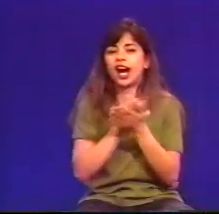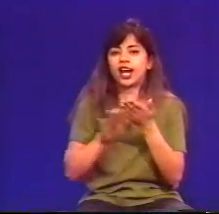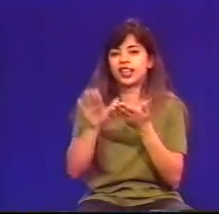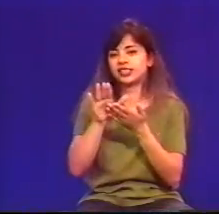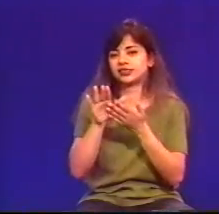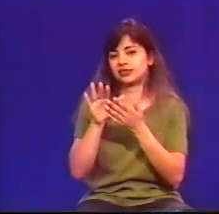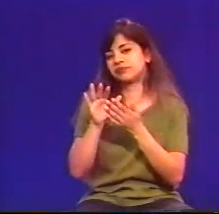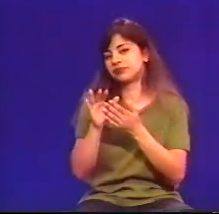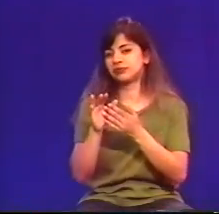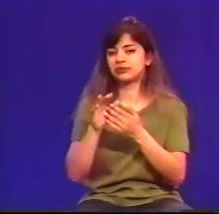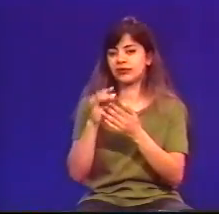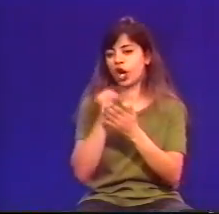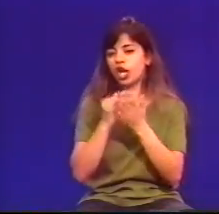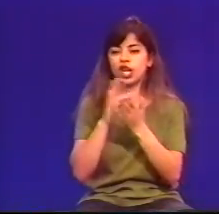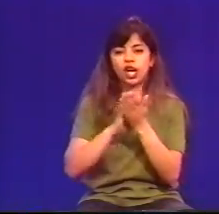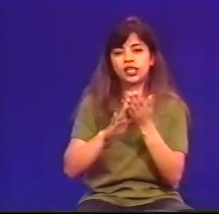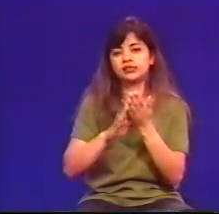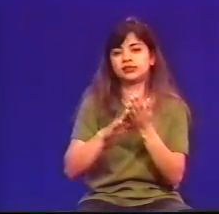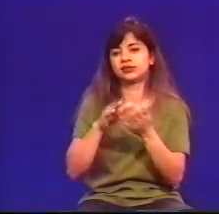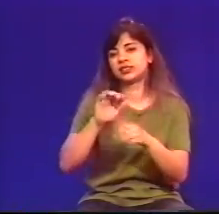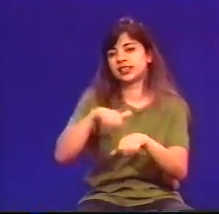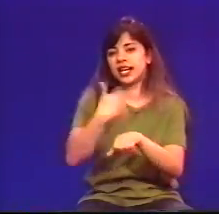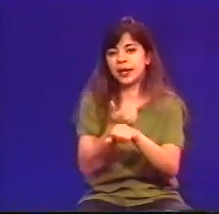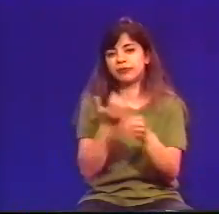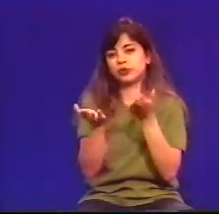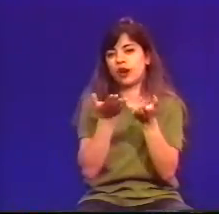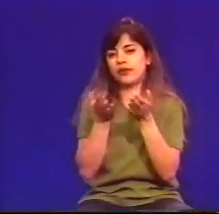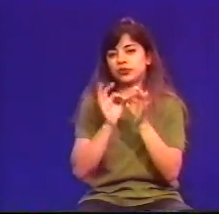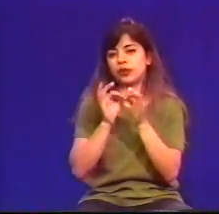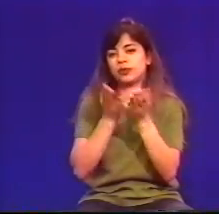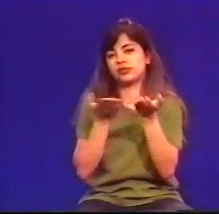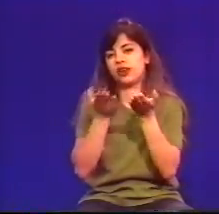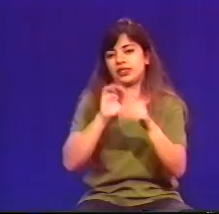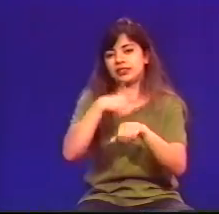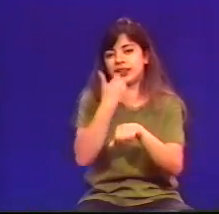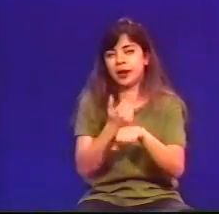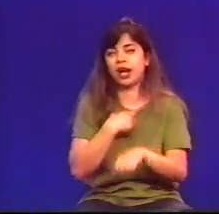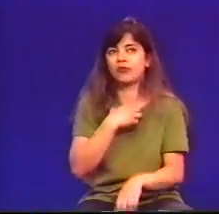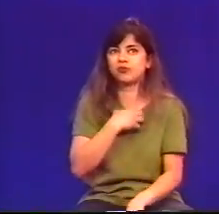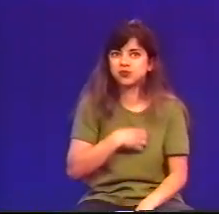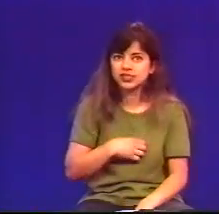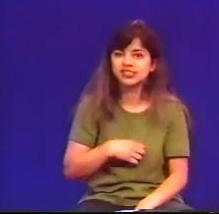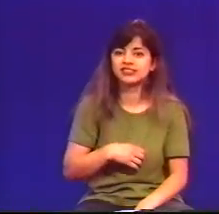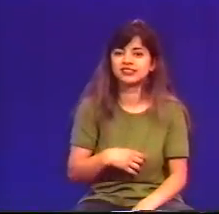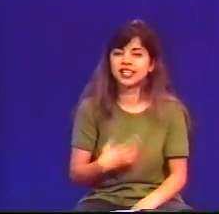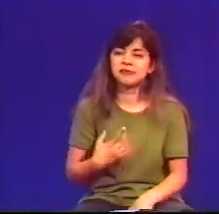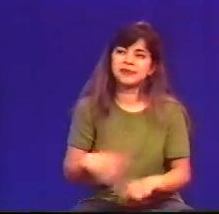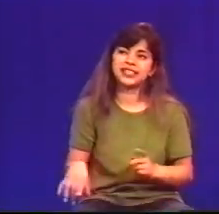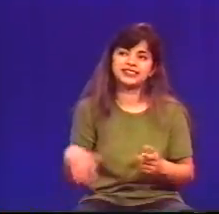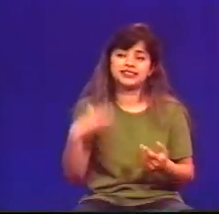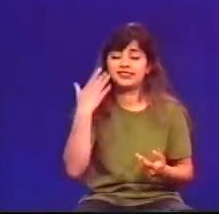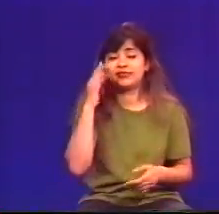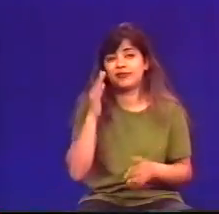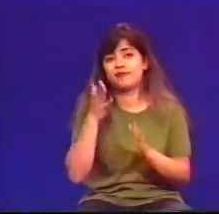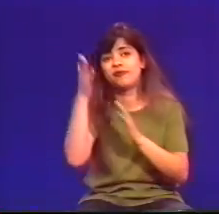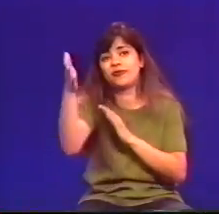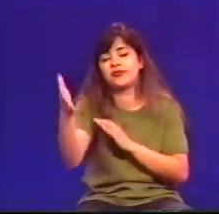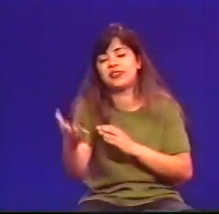Now looking back, I wish that interpreting services had been available at the college that I went to in Pakistan, and hopefully they